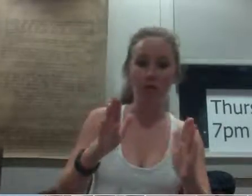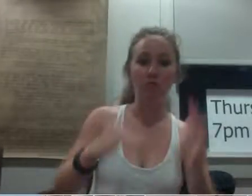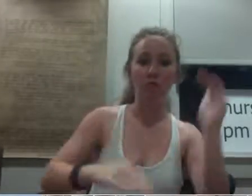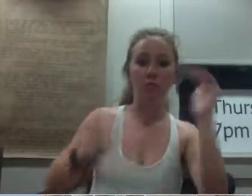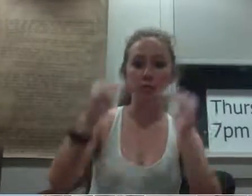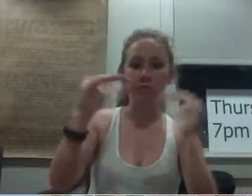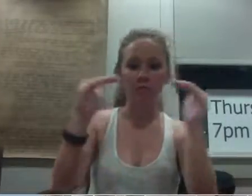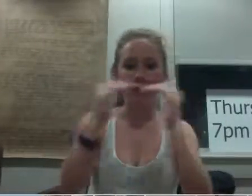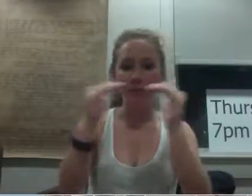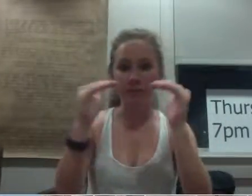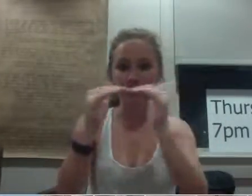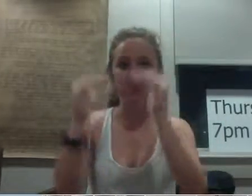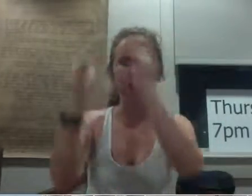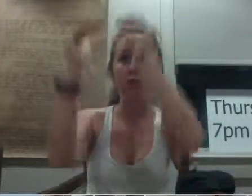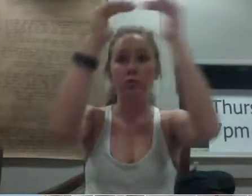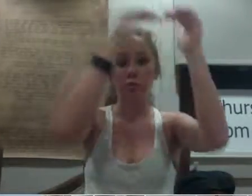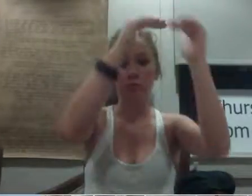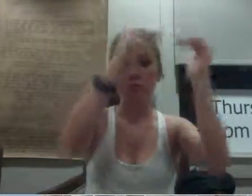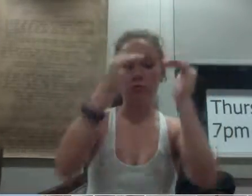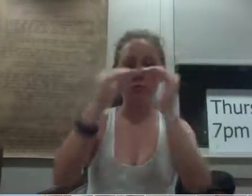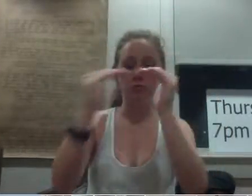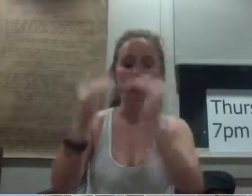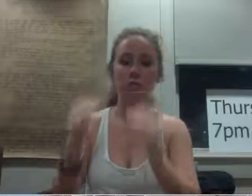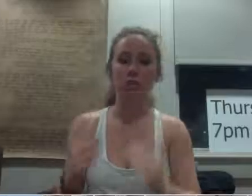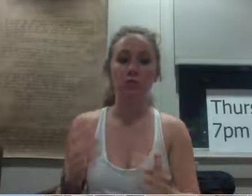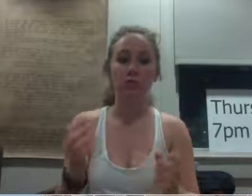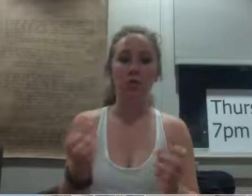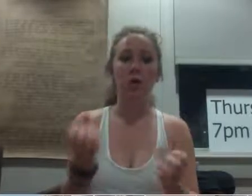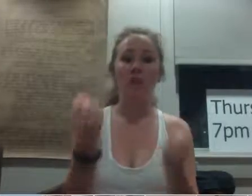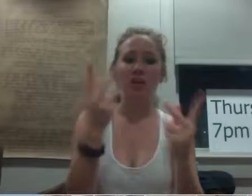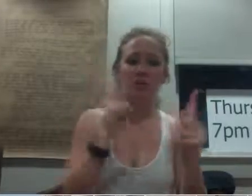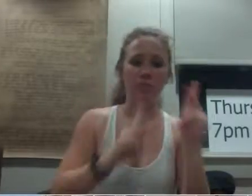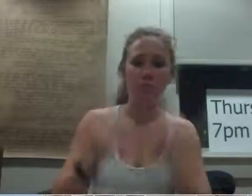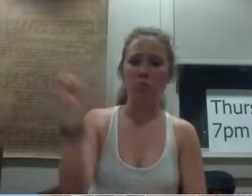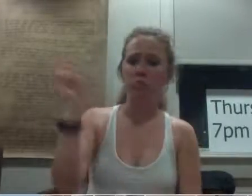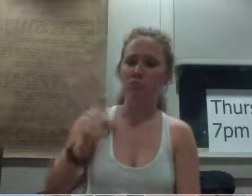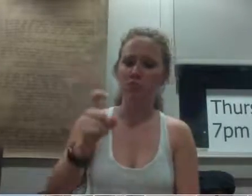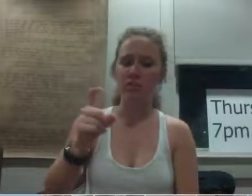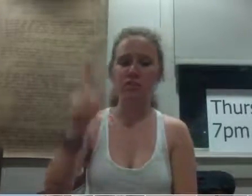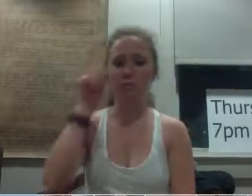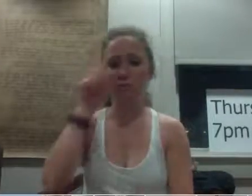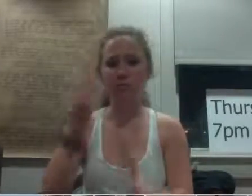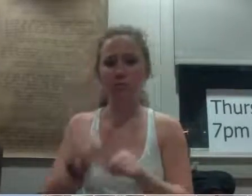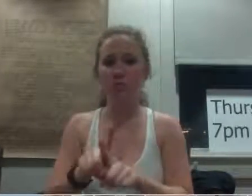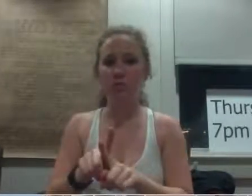This is how the balance happens for each group to be equal to each other.